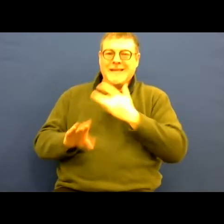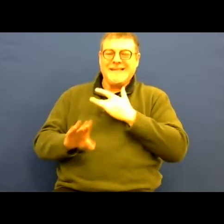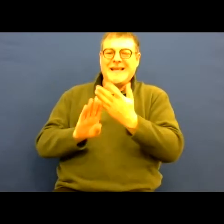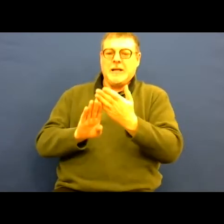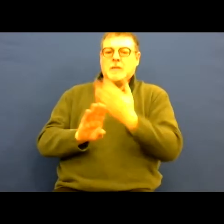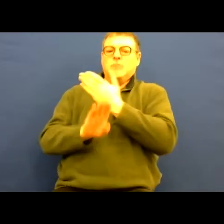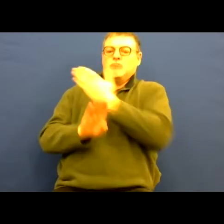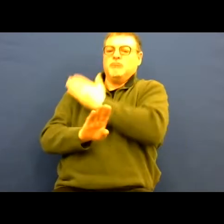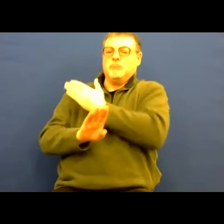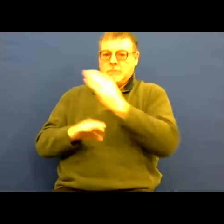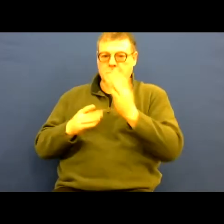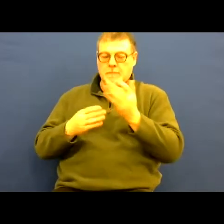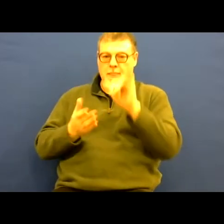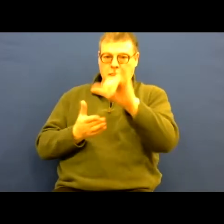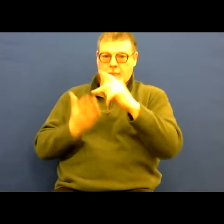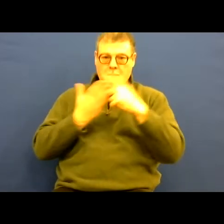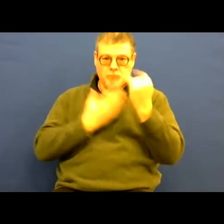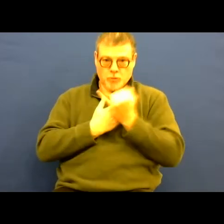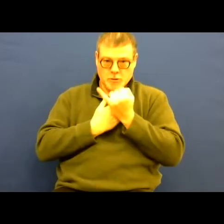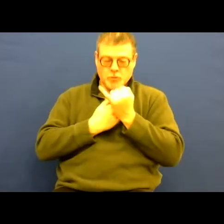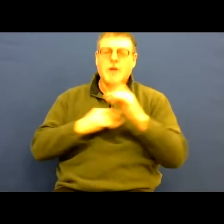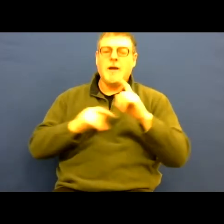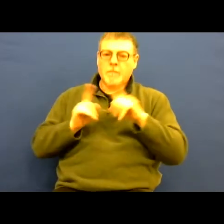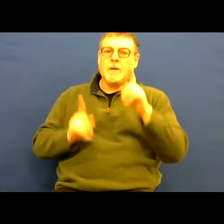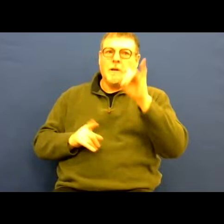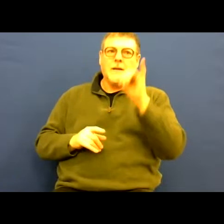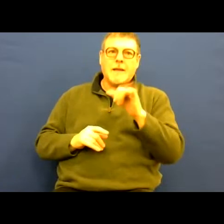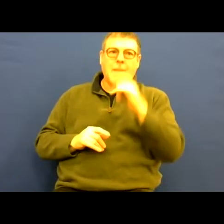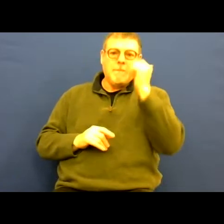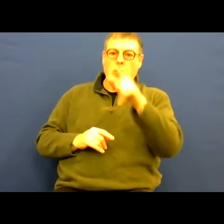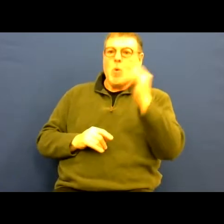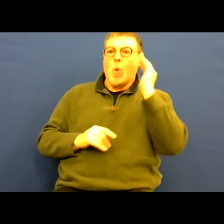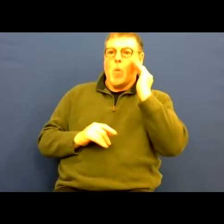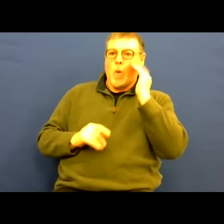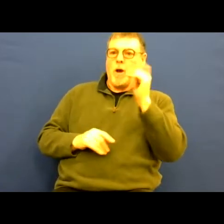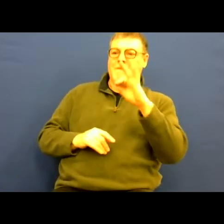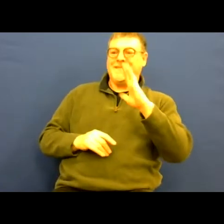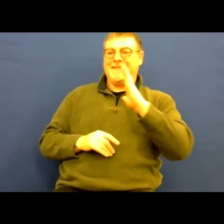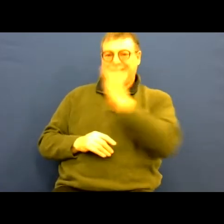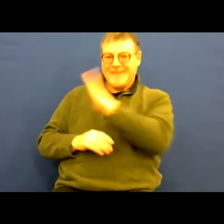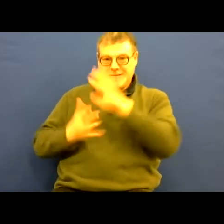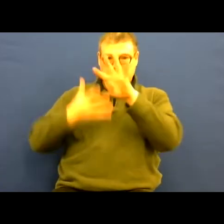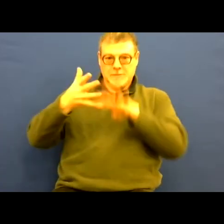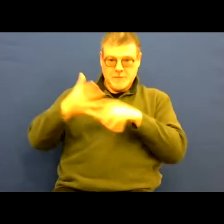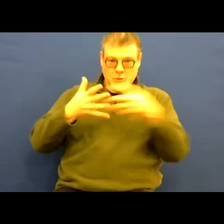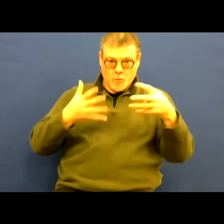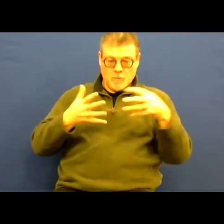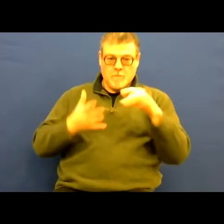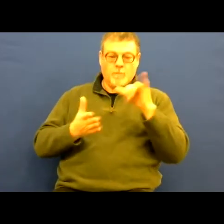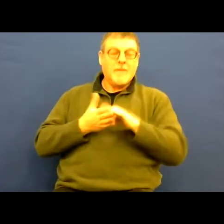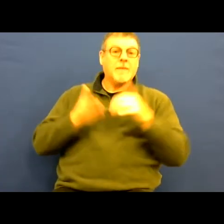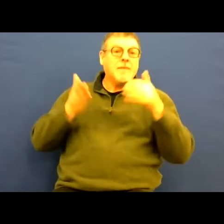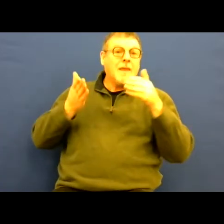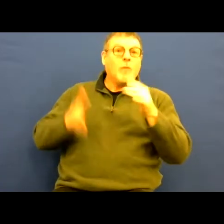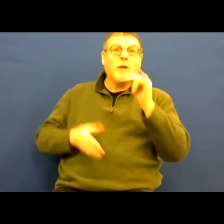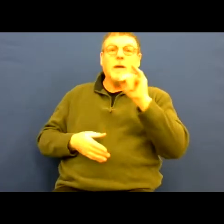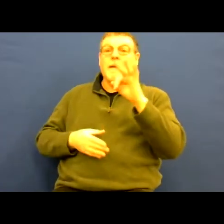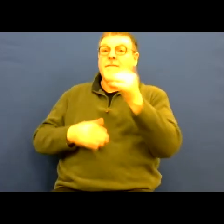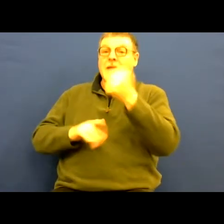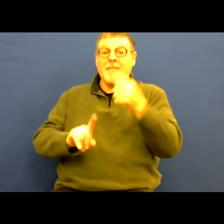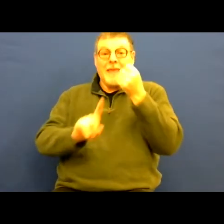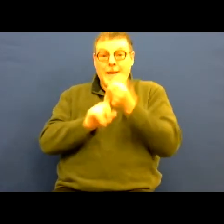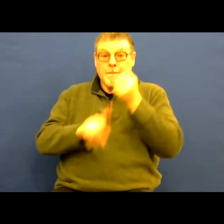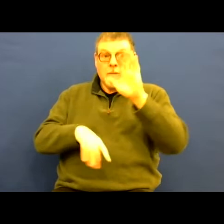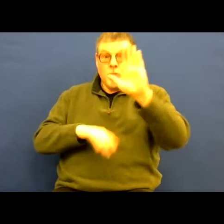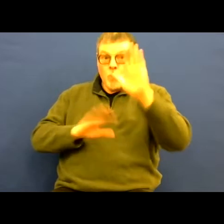that project, but it would just be good so you are aware of his schedule, and that way, if there's anything that might impact